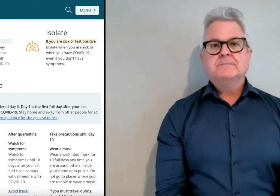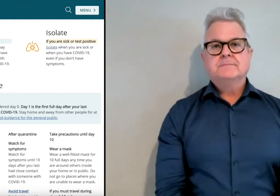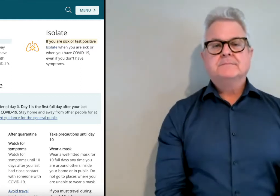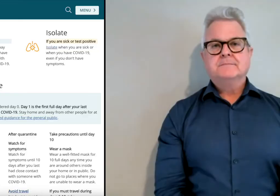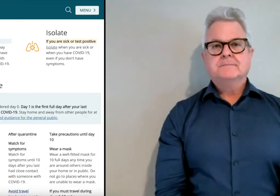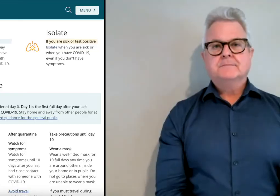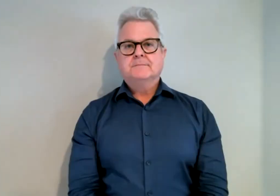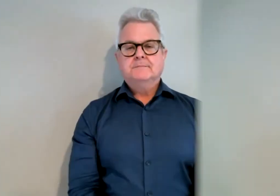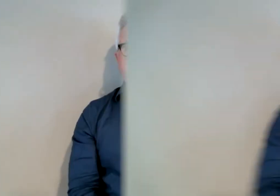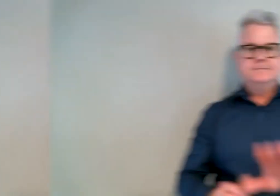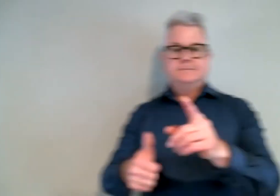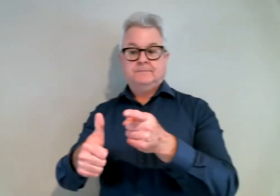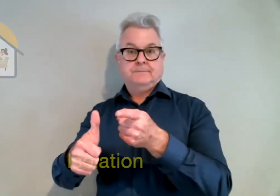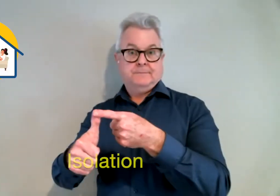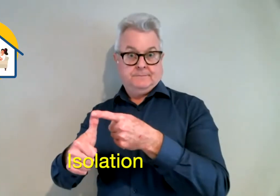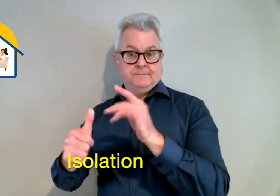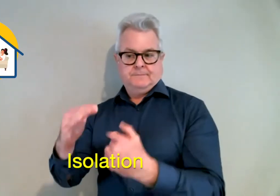going to be elaborated on.